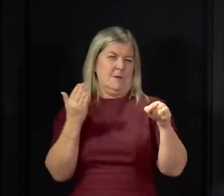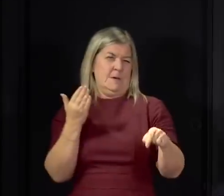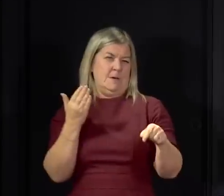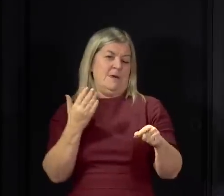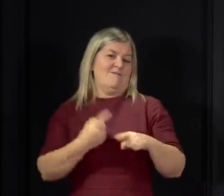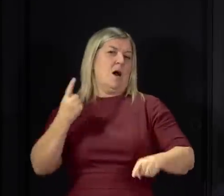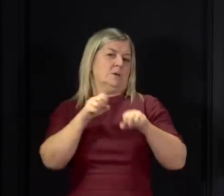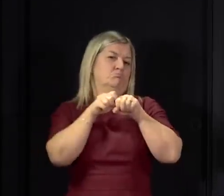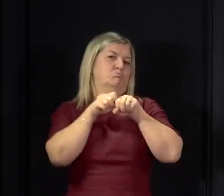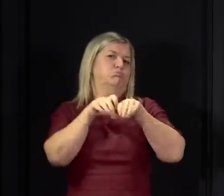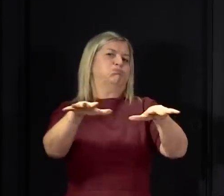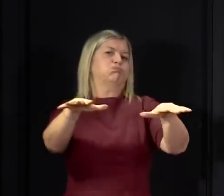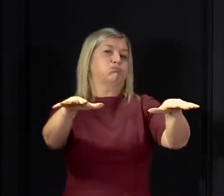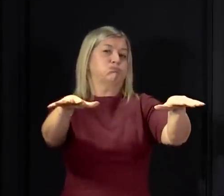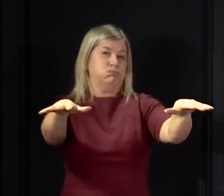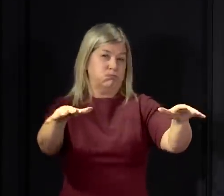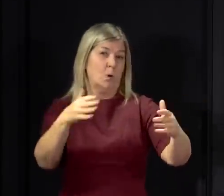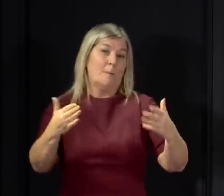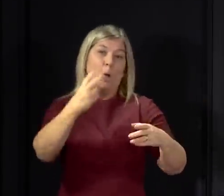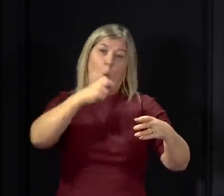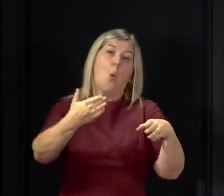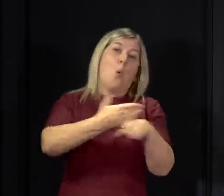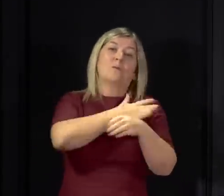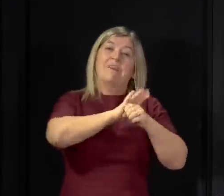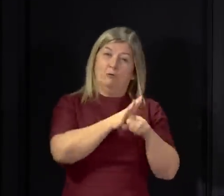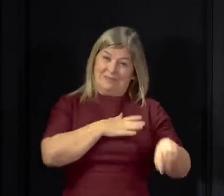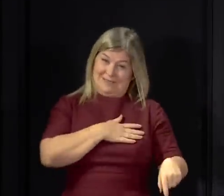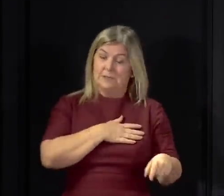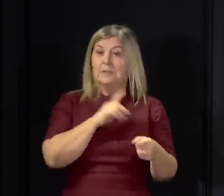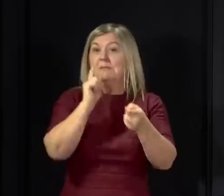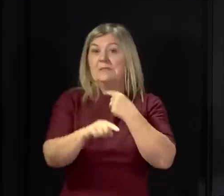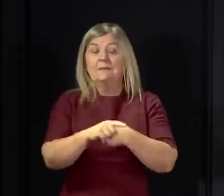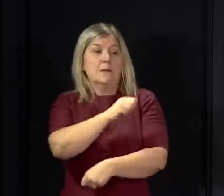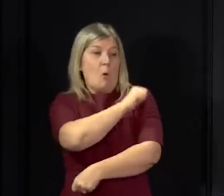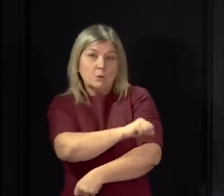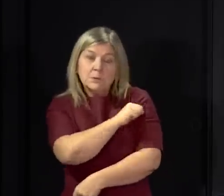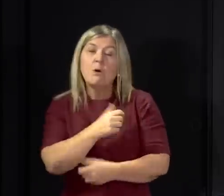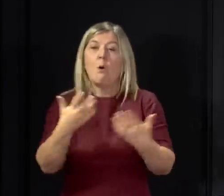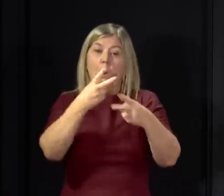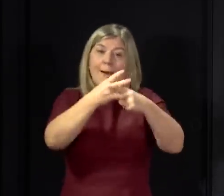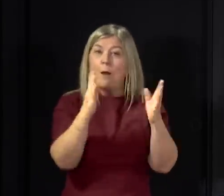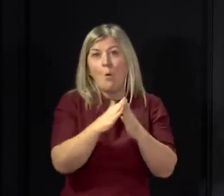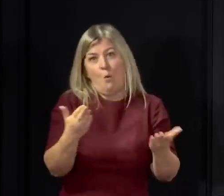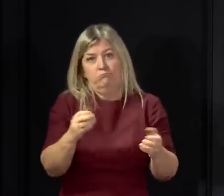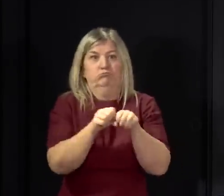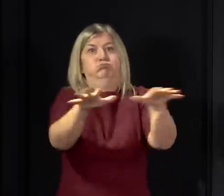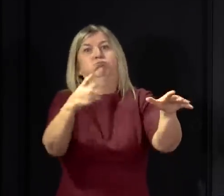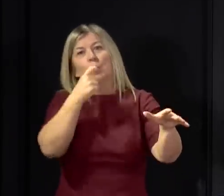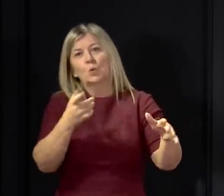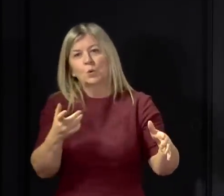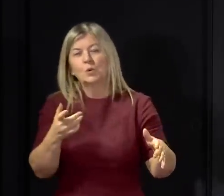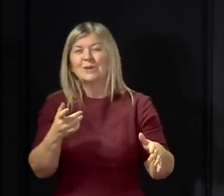faster transmission of COVID in some hospitals and also in some care homes. So given that this strain